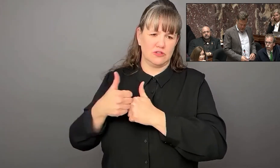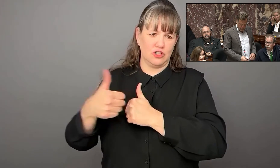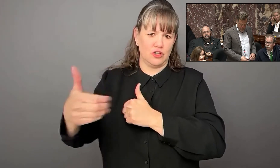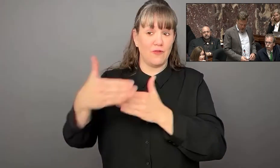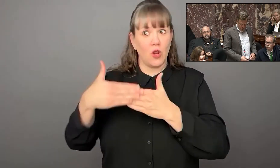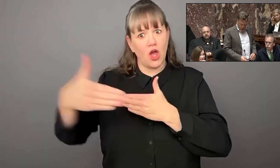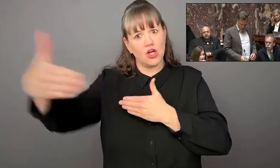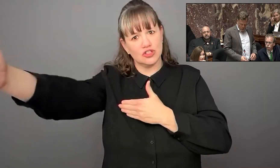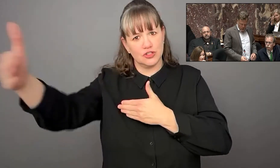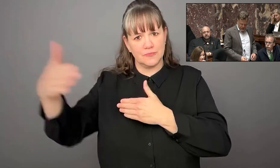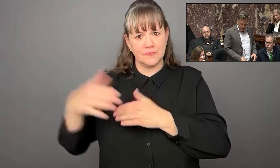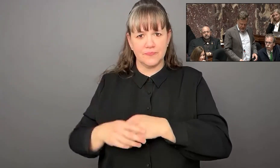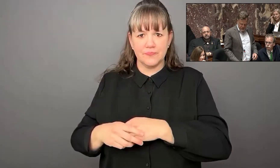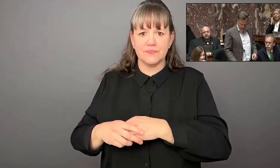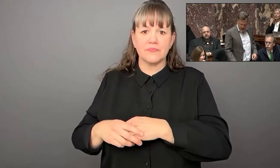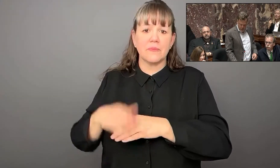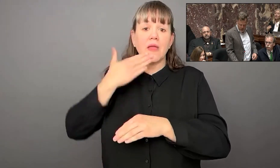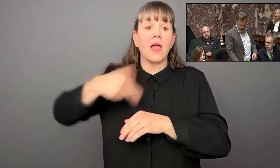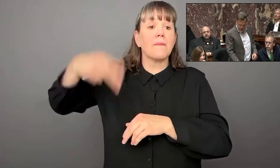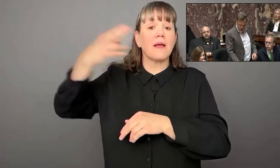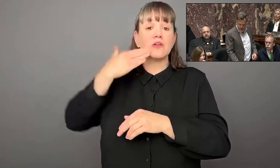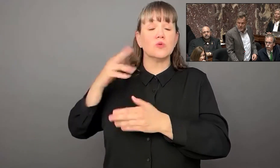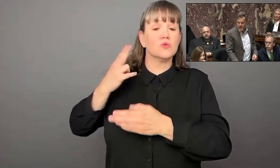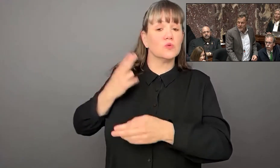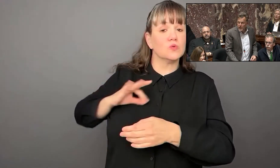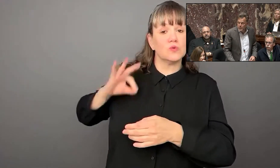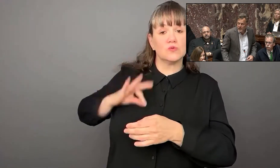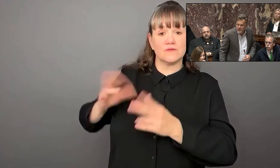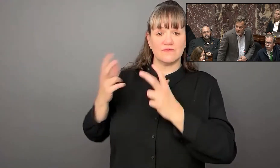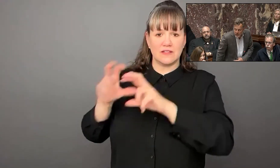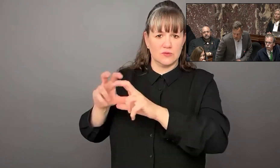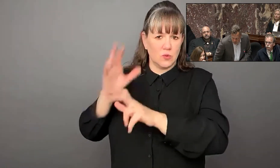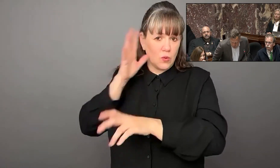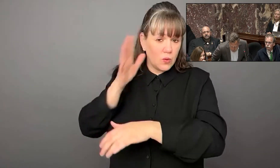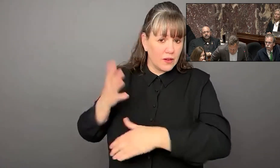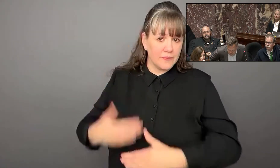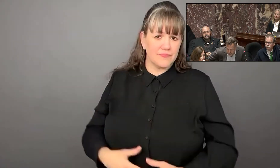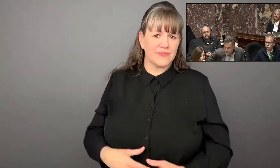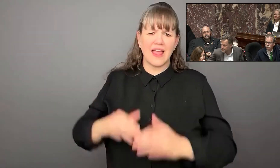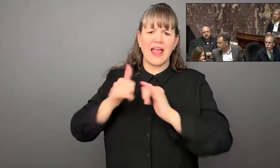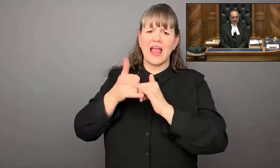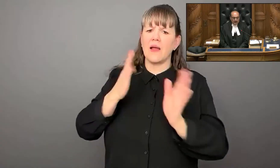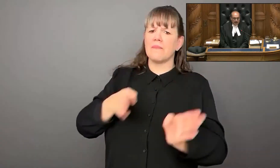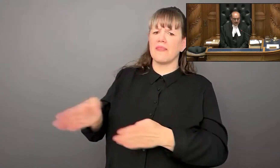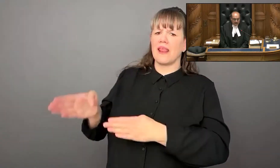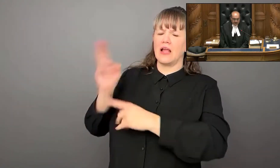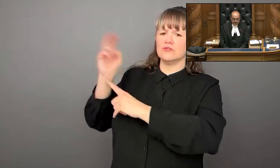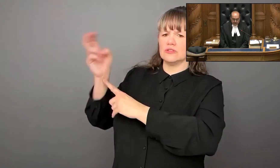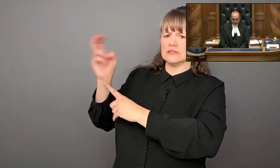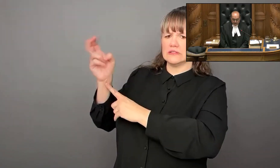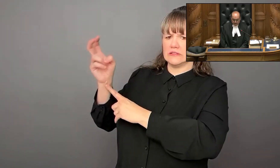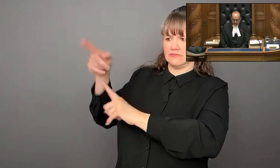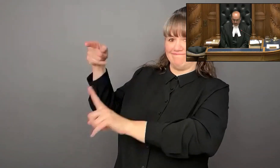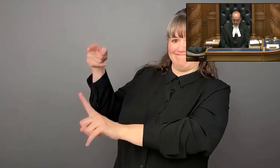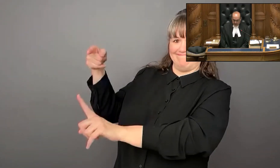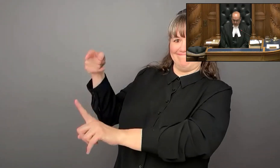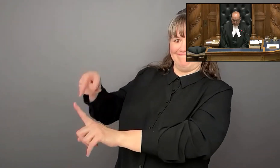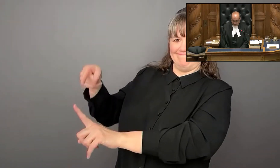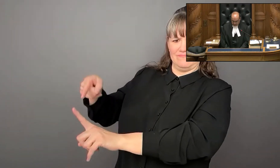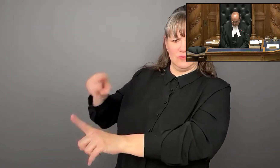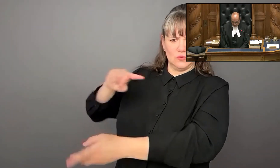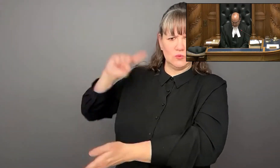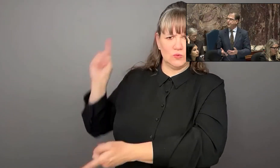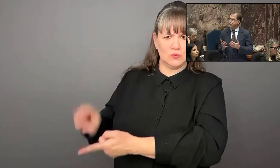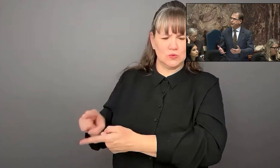public dollars. What is the minister's plan to reduce emissions in the transportation sector? Minister. Well, thank you, Honourable Speaker,